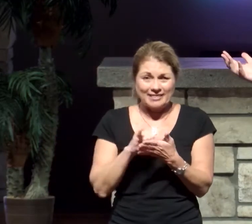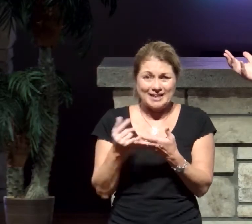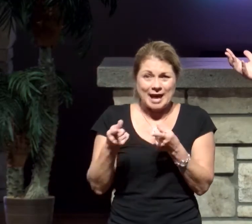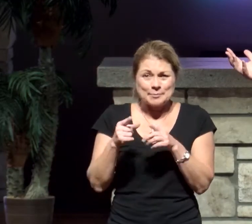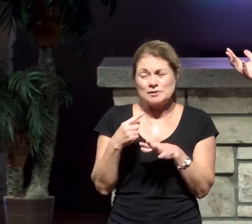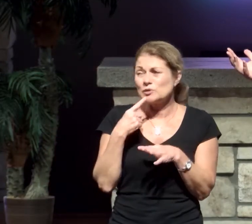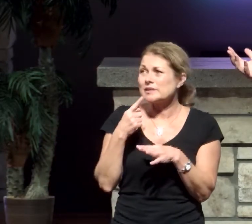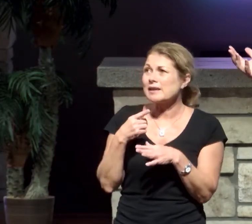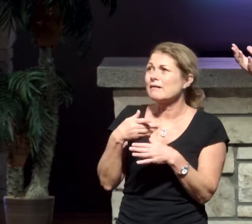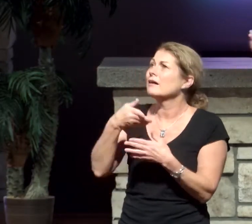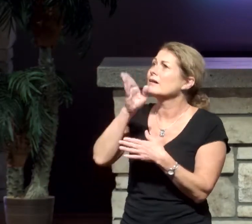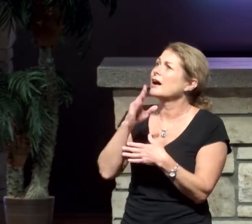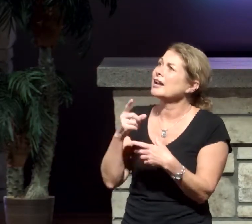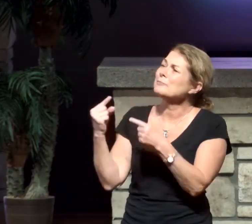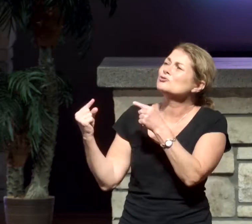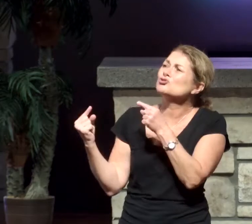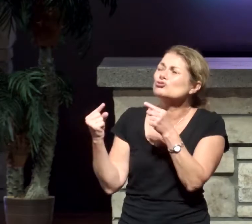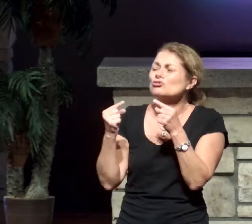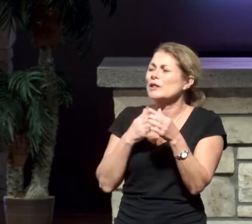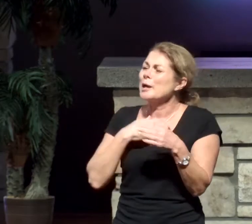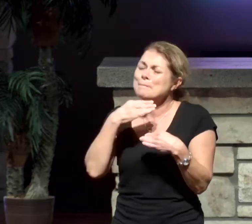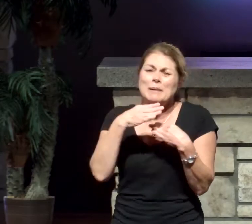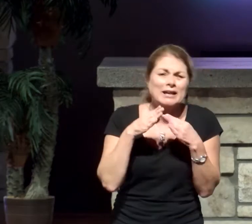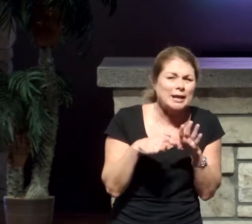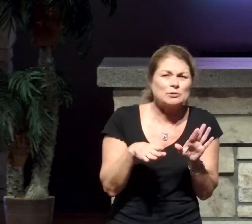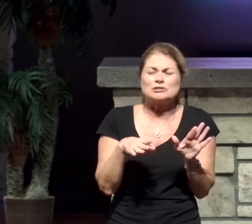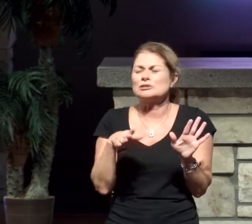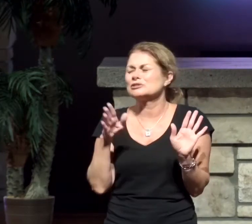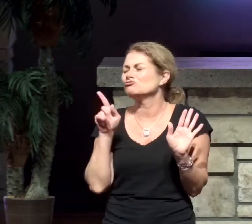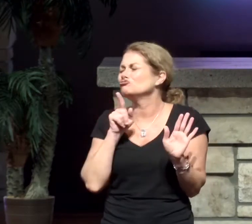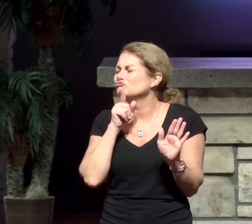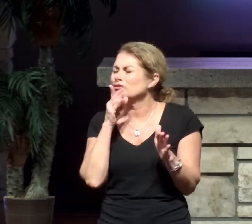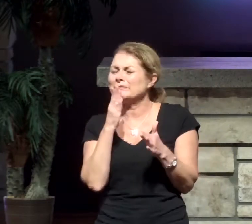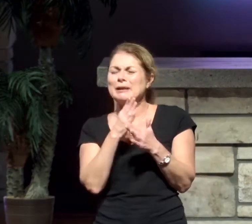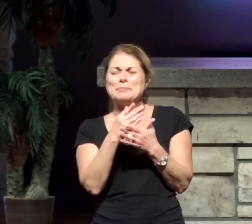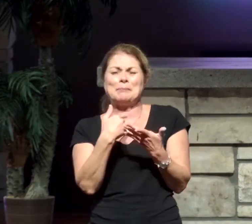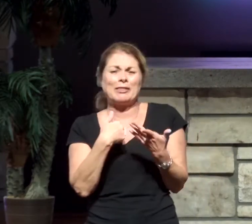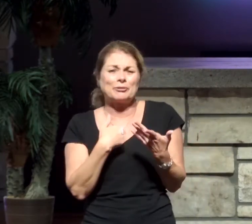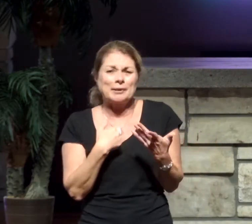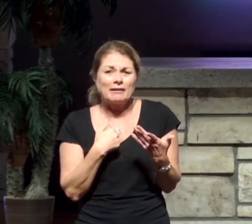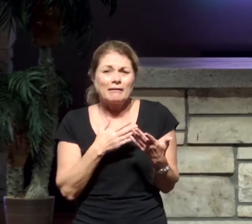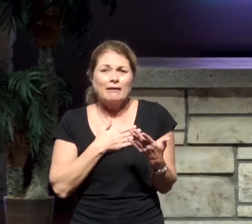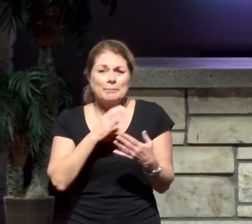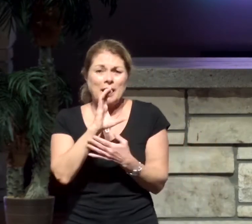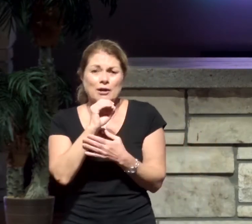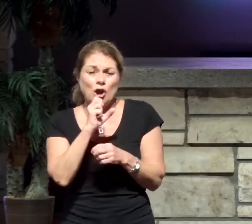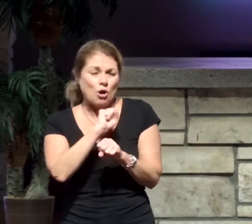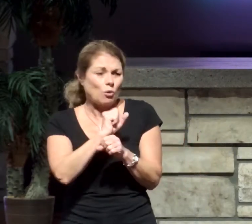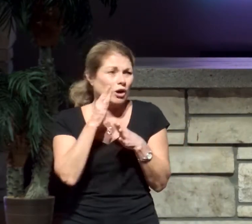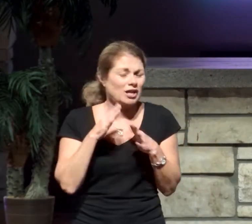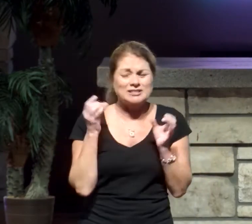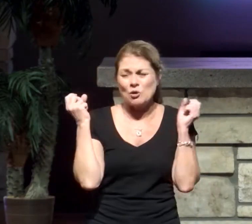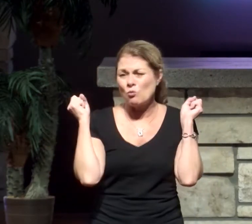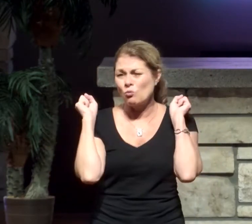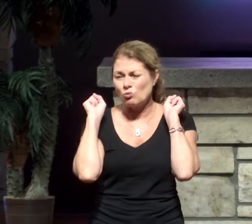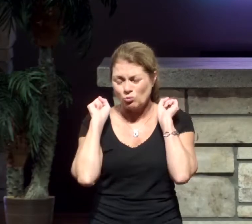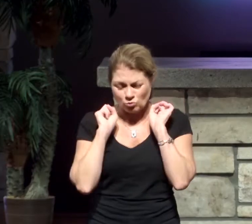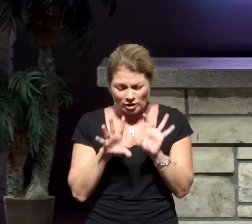struggling. My neighbor is so annoying. My coworker is just the